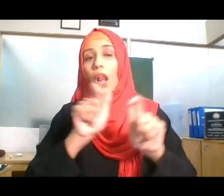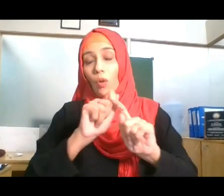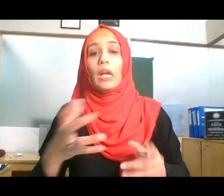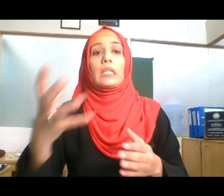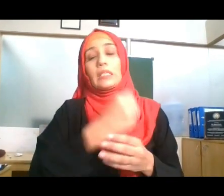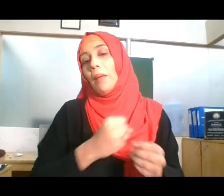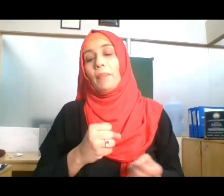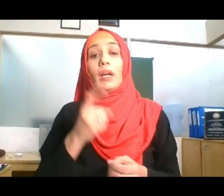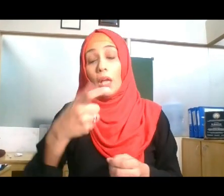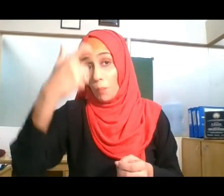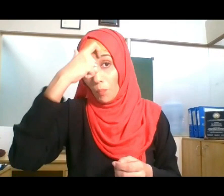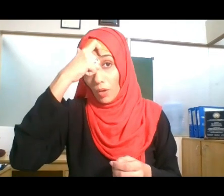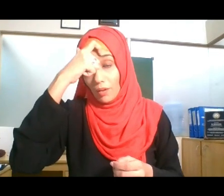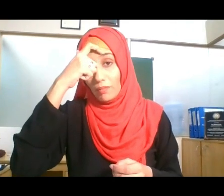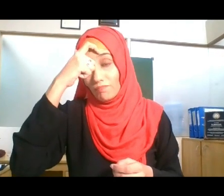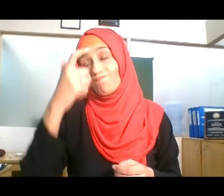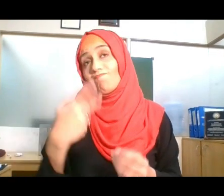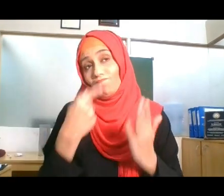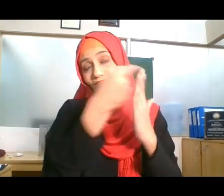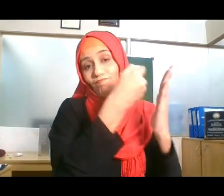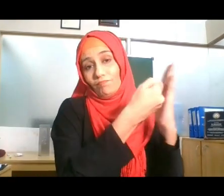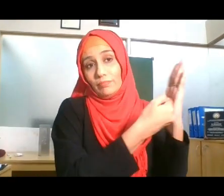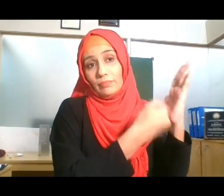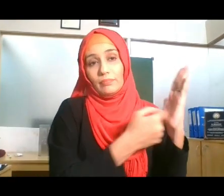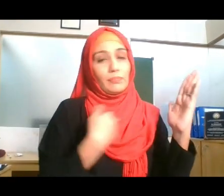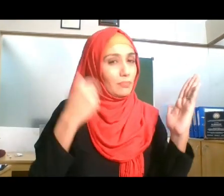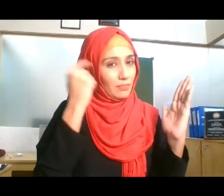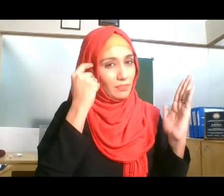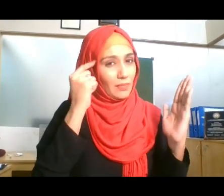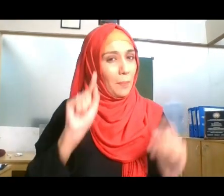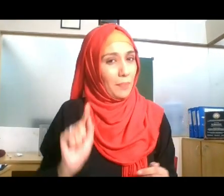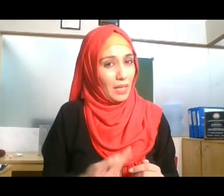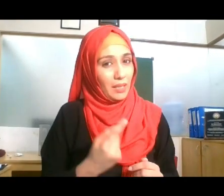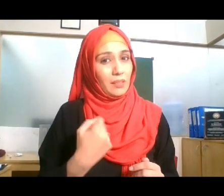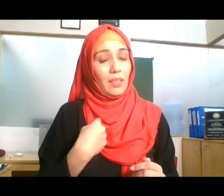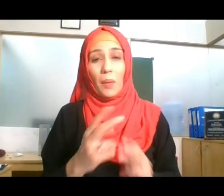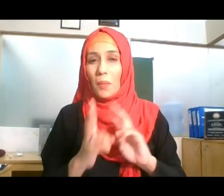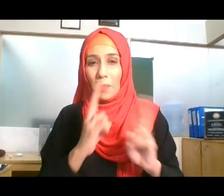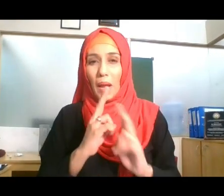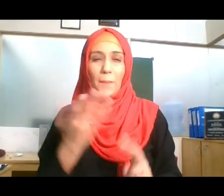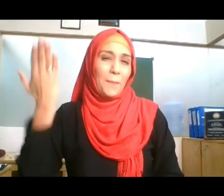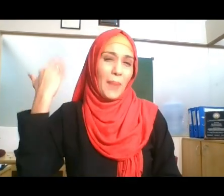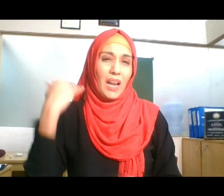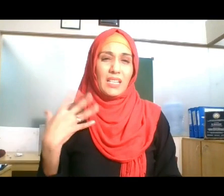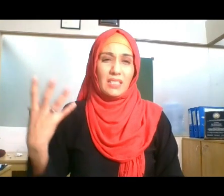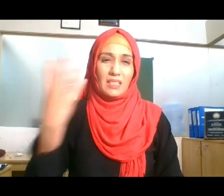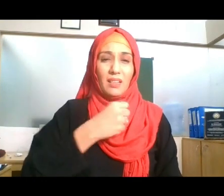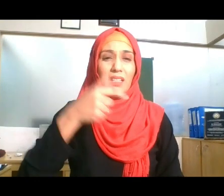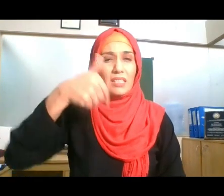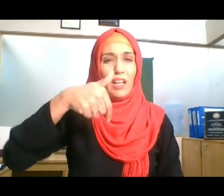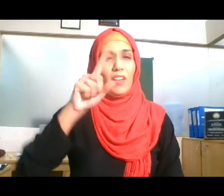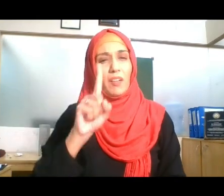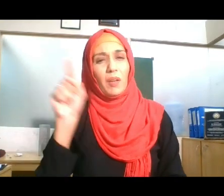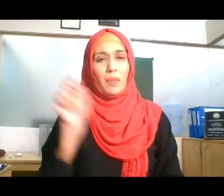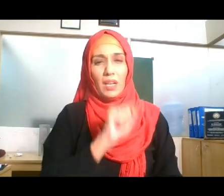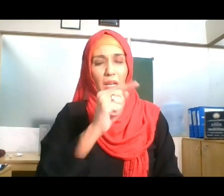these are the challenges that have been laid out. We have realized, or based on disparate studies in the past, that about 71% of persons